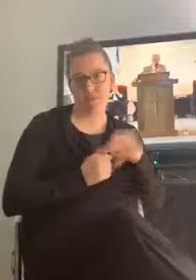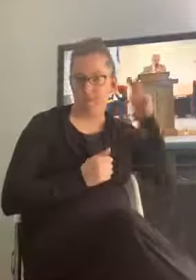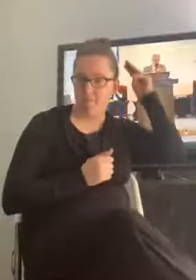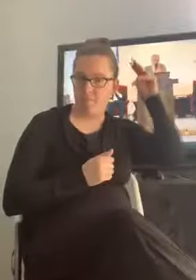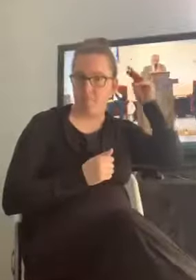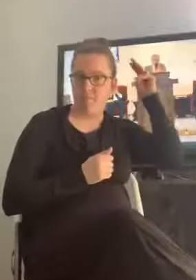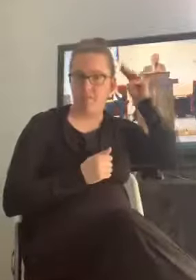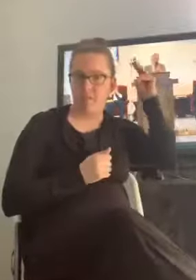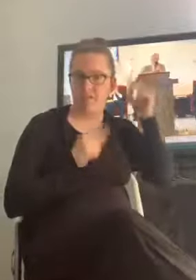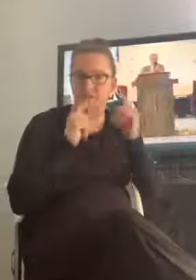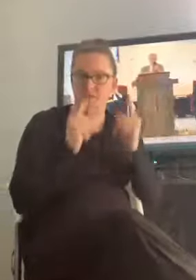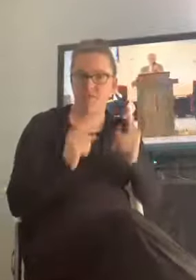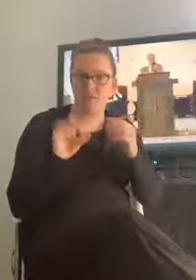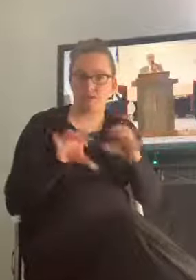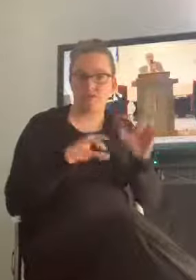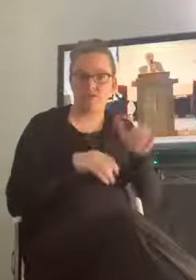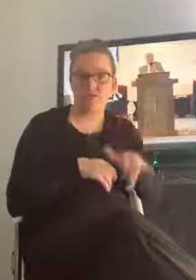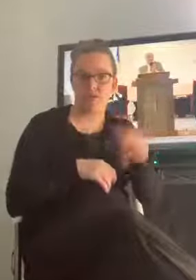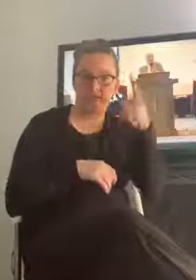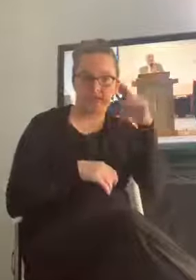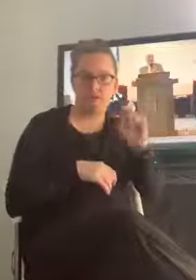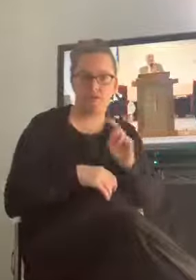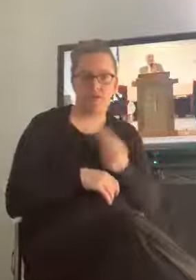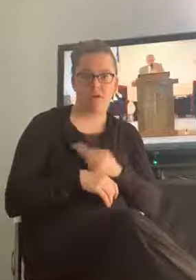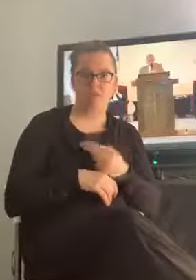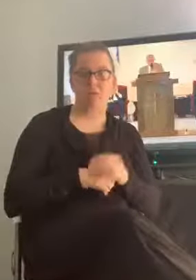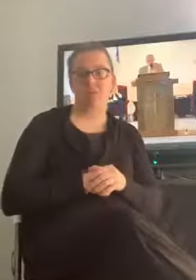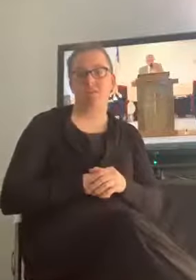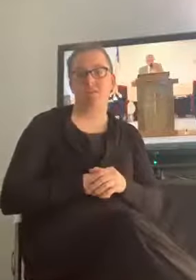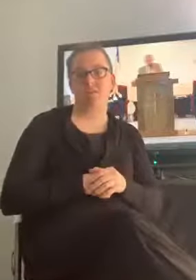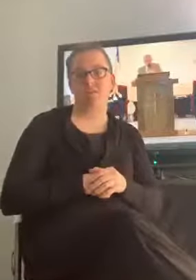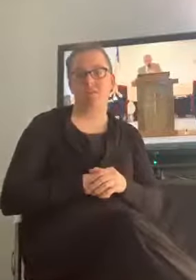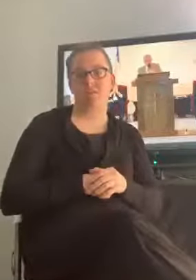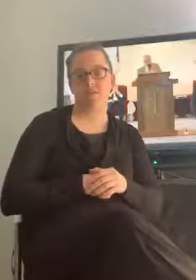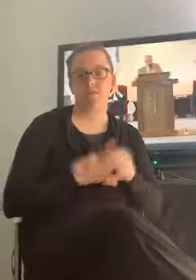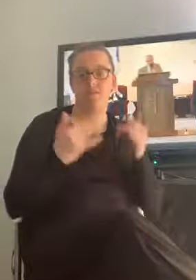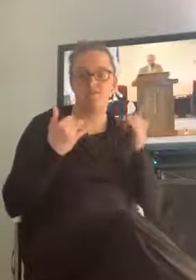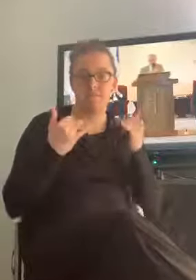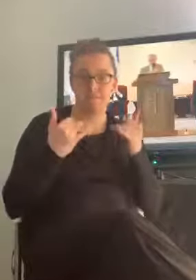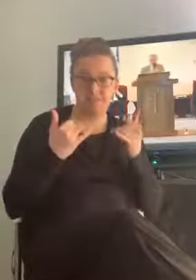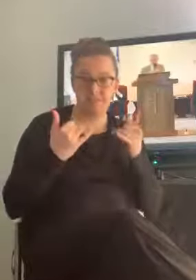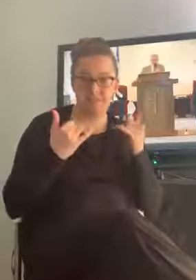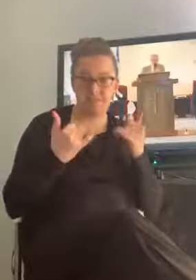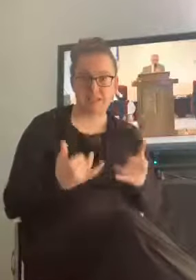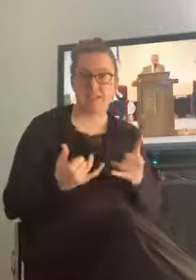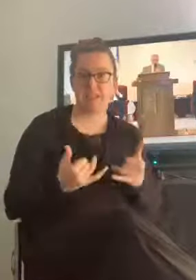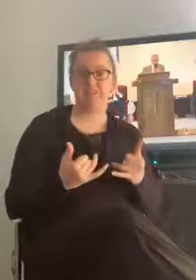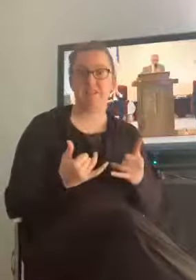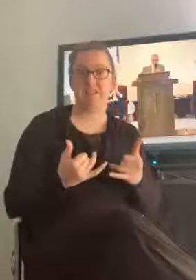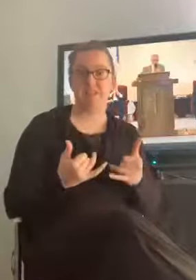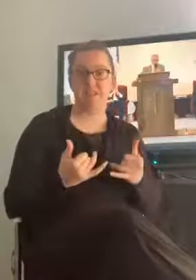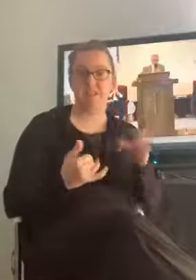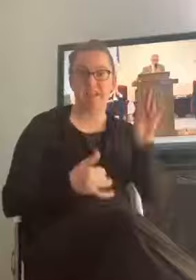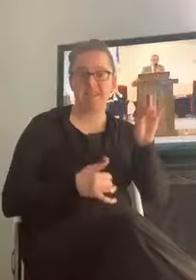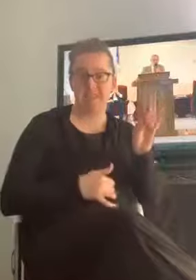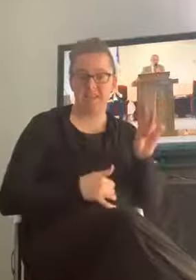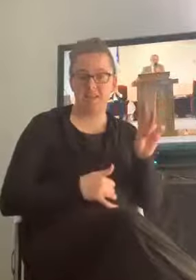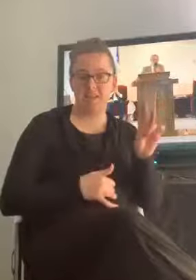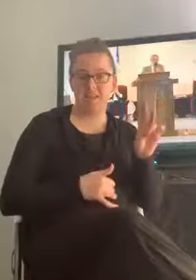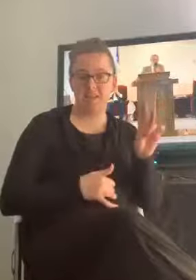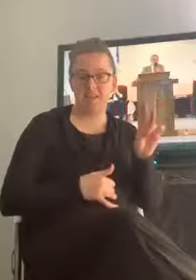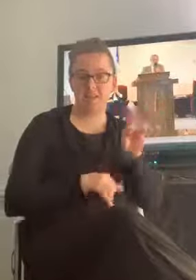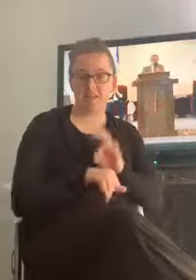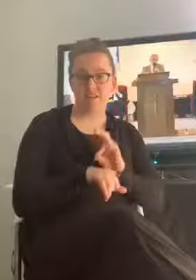us, so he will do that this evening. So this evening at 7 o'clock, tune